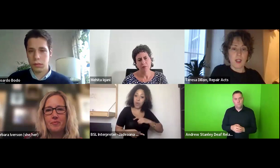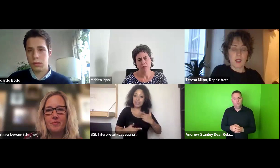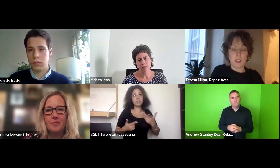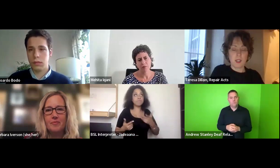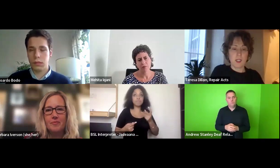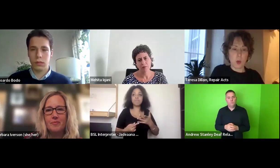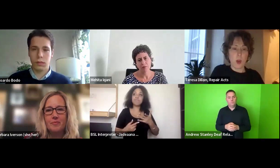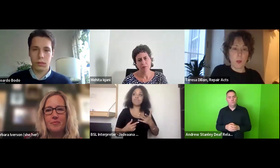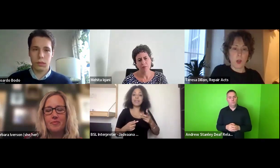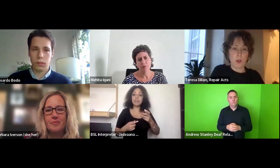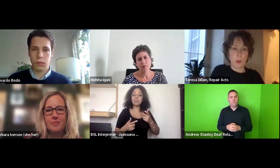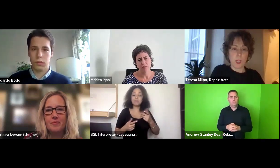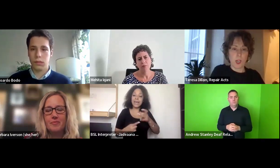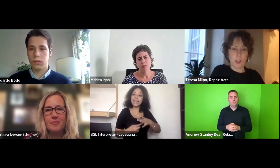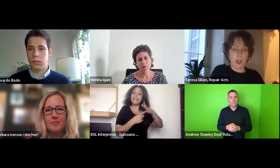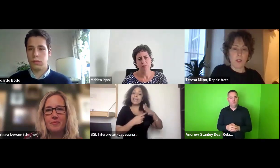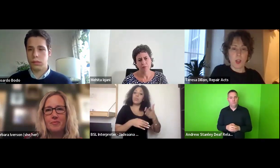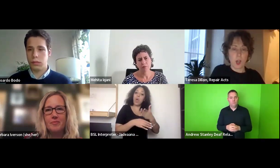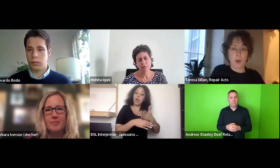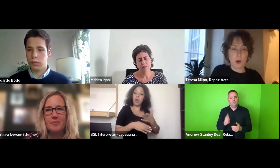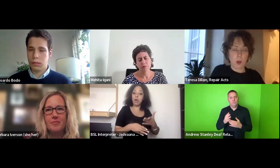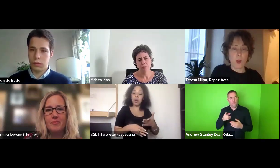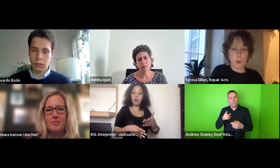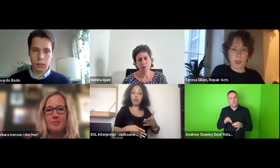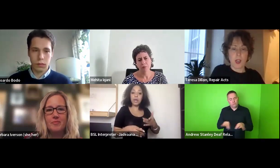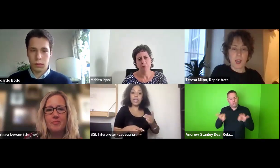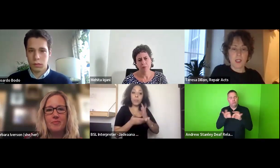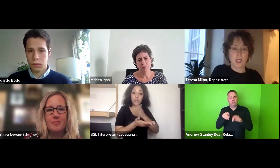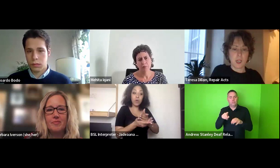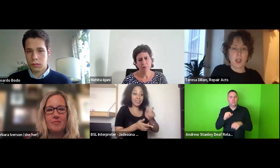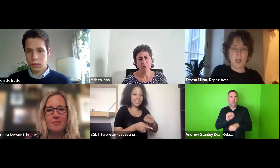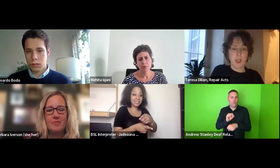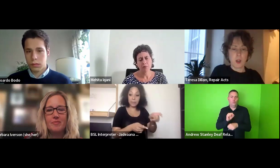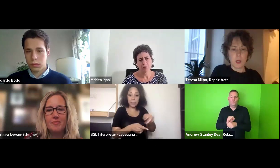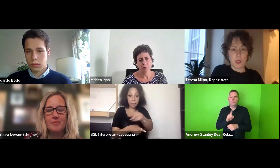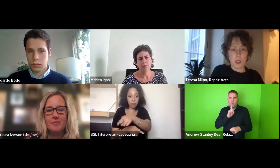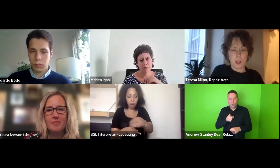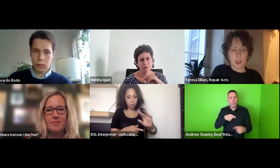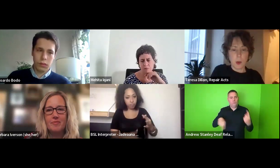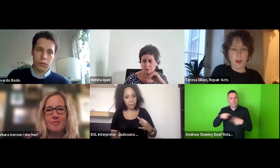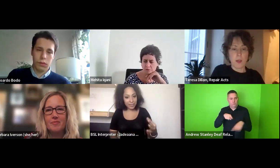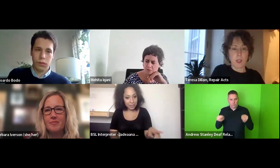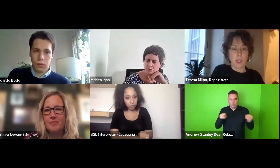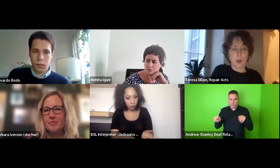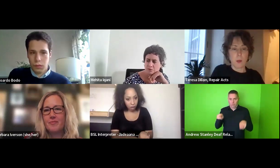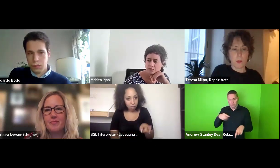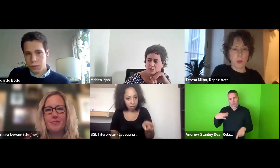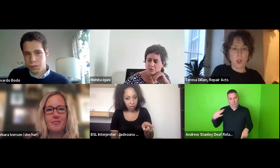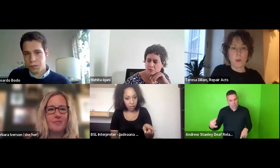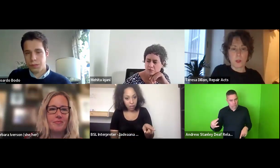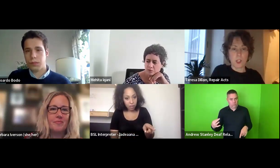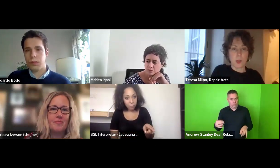And I think that this is quite important, particularly as we have kind of growing middle classes that are, you know, aspiring in